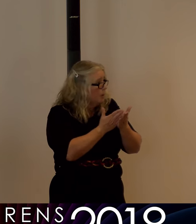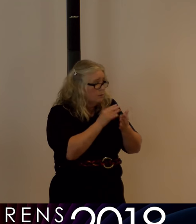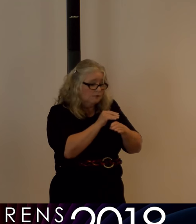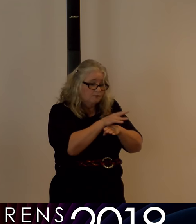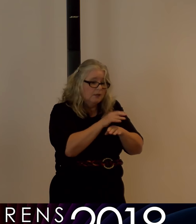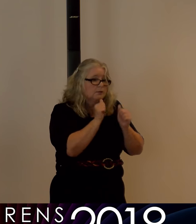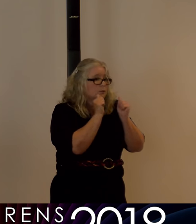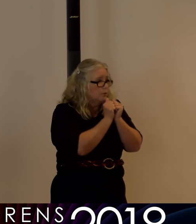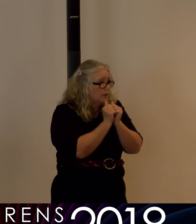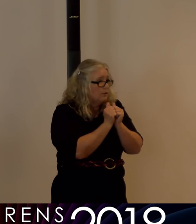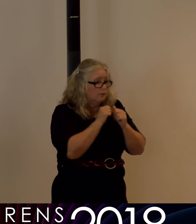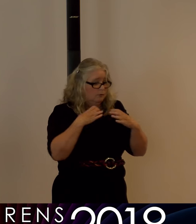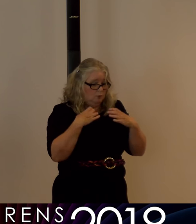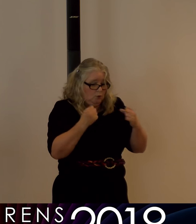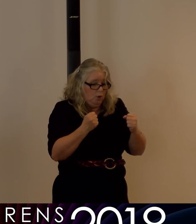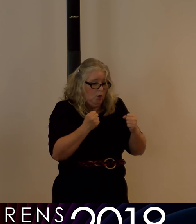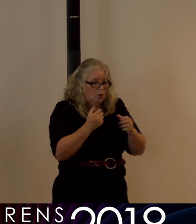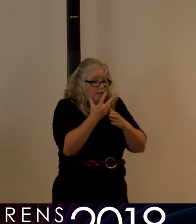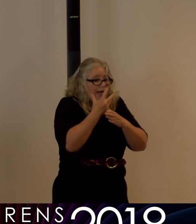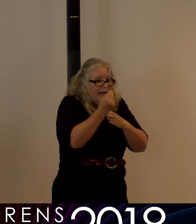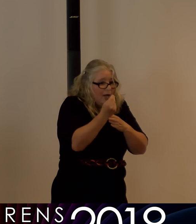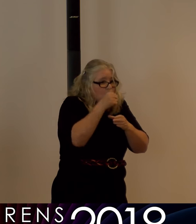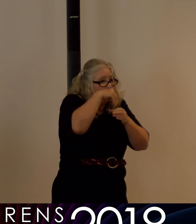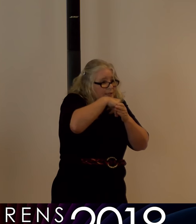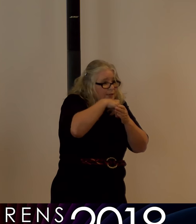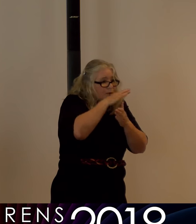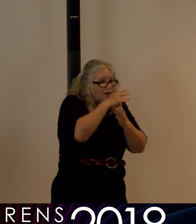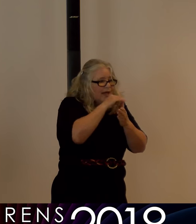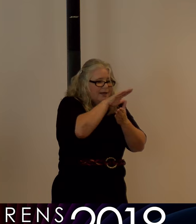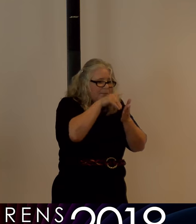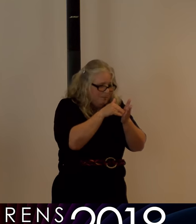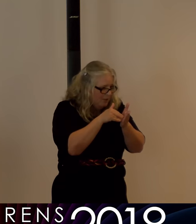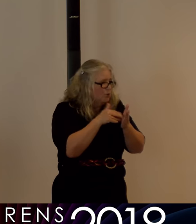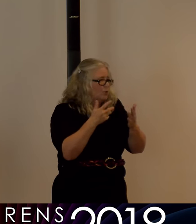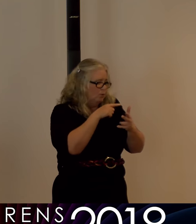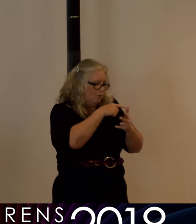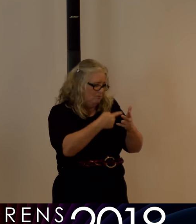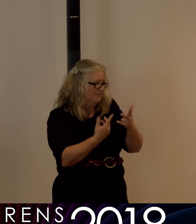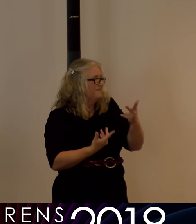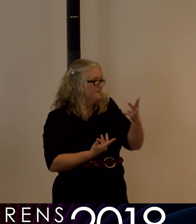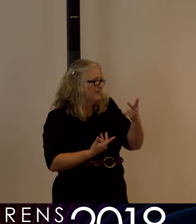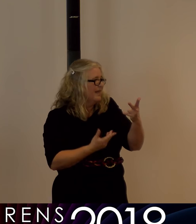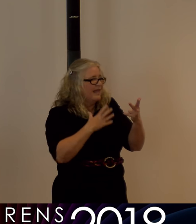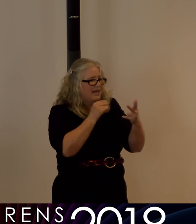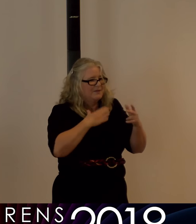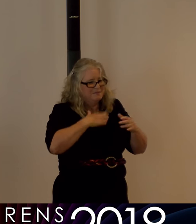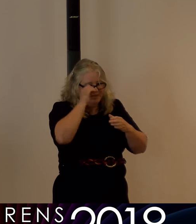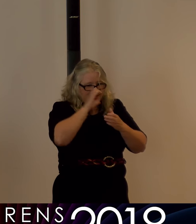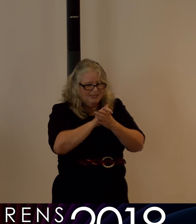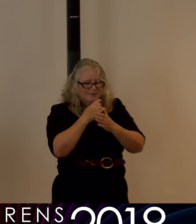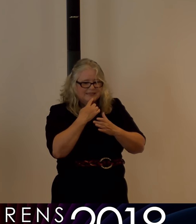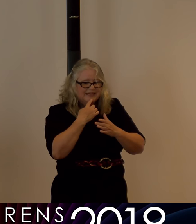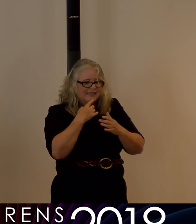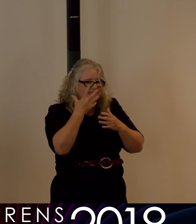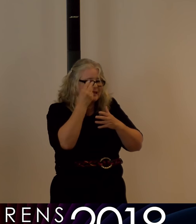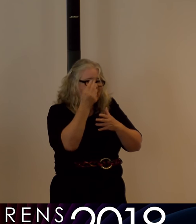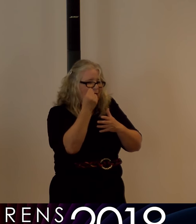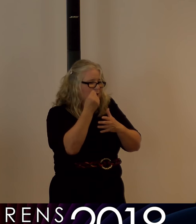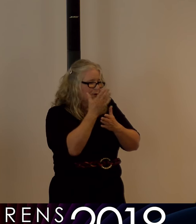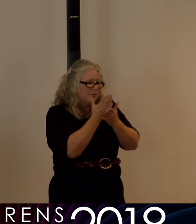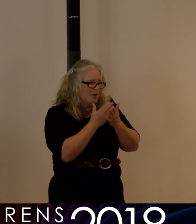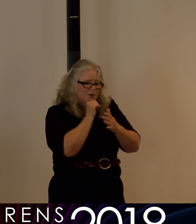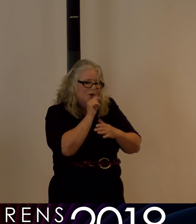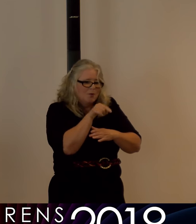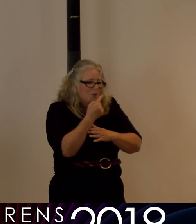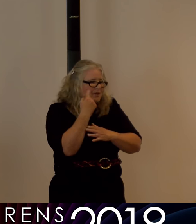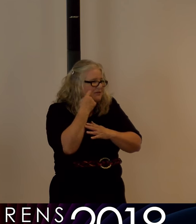and the inner ear. And, you know, the outer part of the ear, as my husband would like to say, is not just for holding your glasses, right? It actually